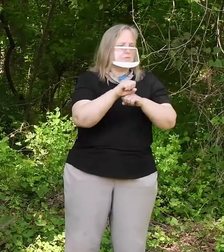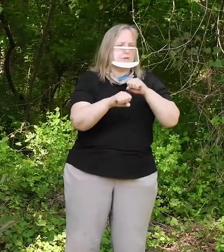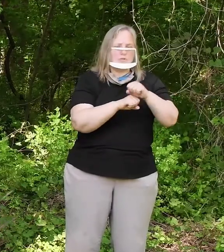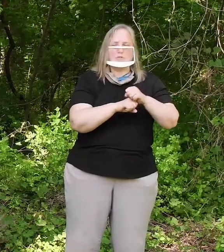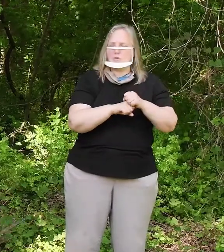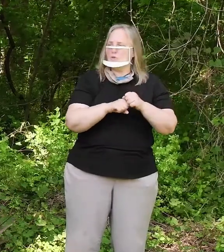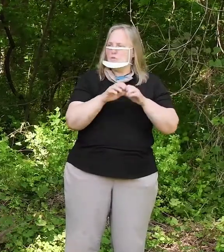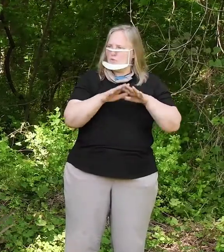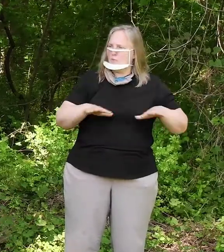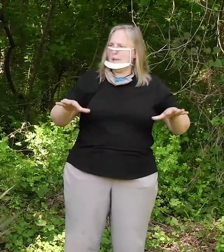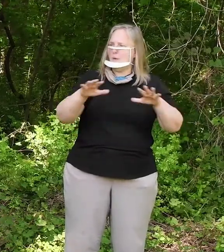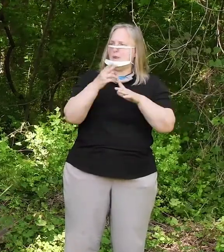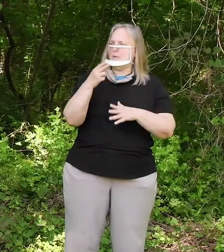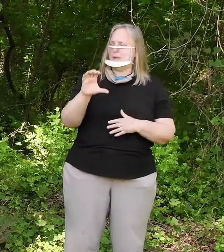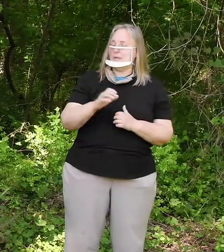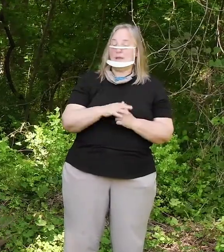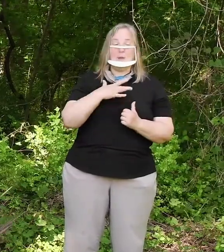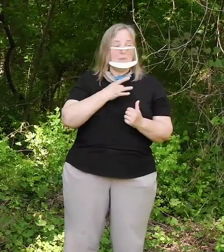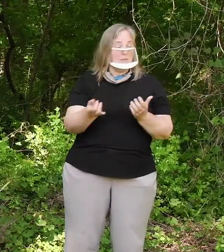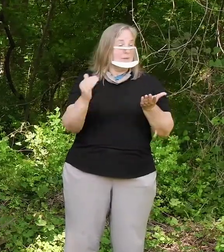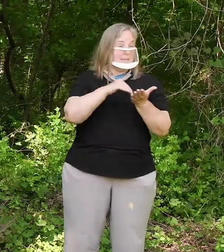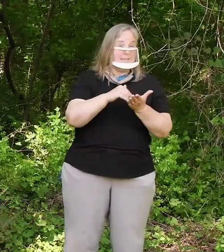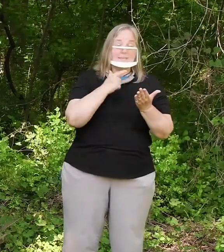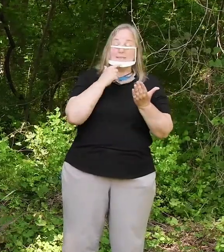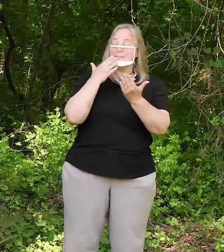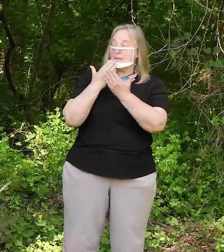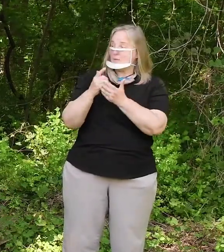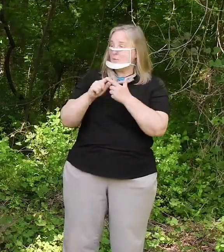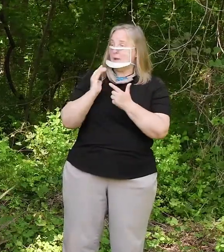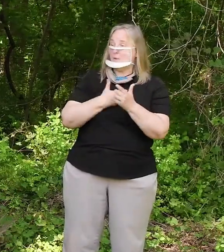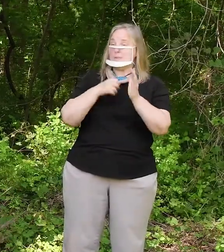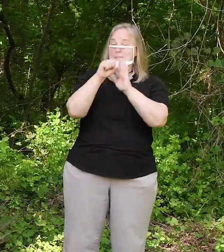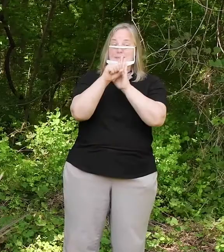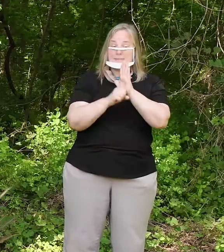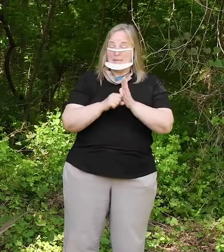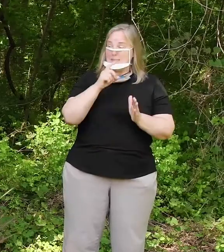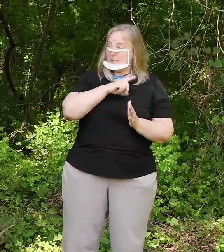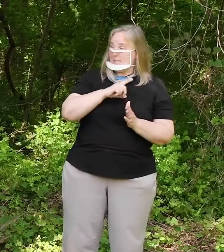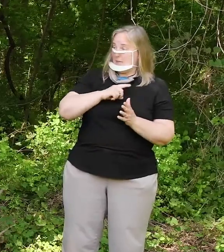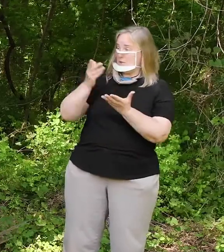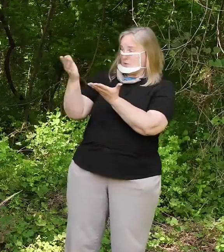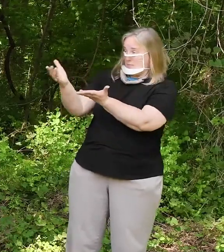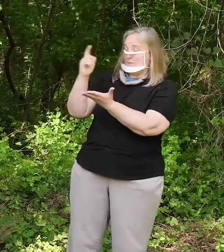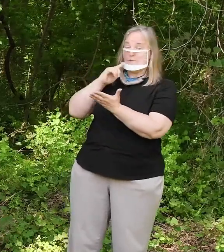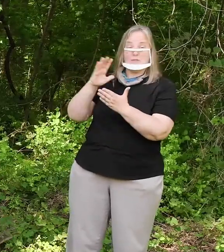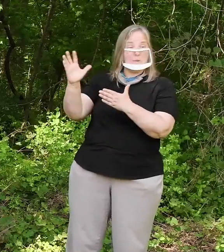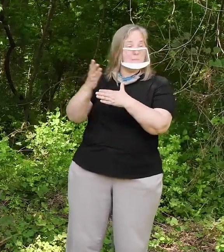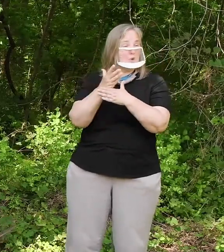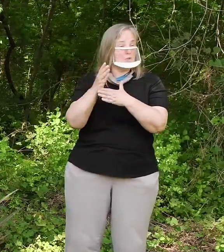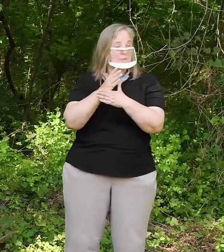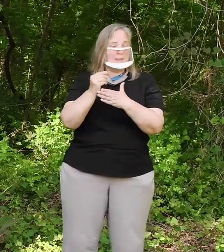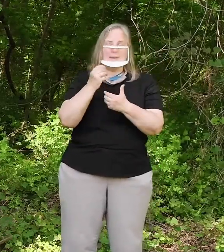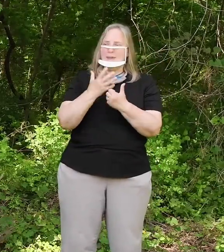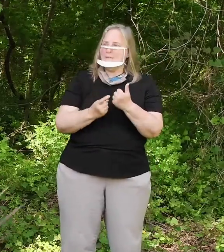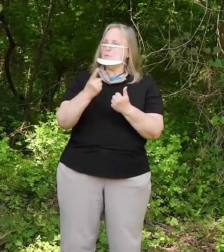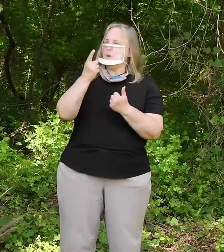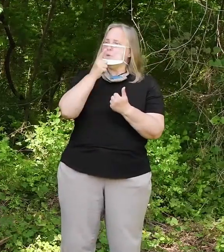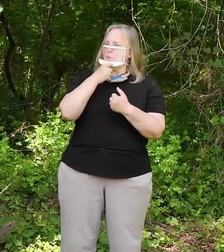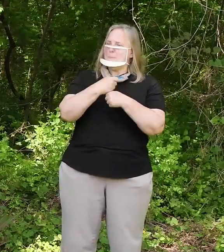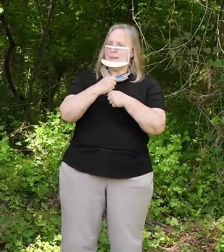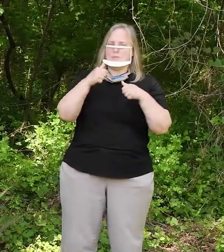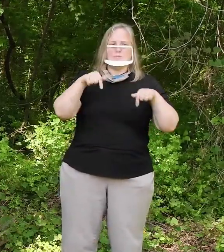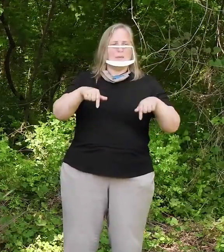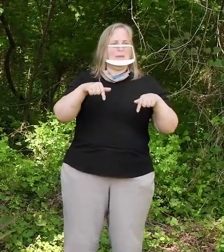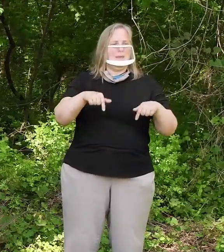County. I'd like to once again thank our state delegation for their partnership and everyone who made